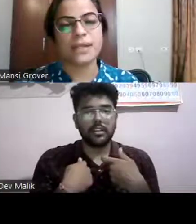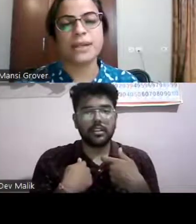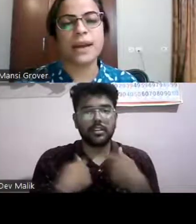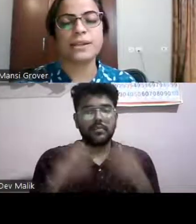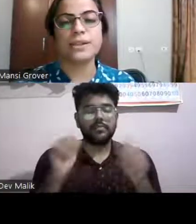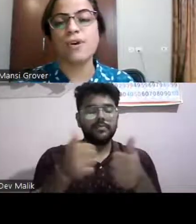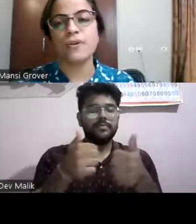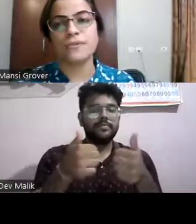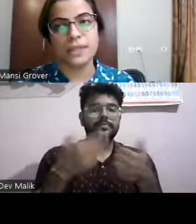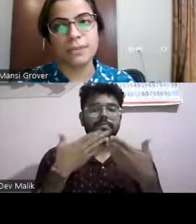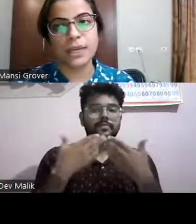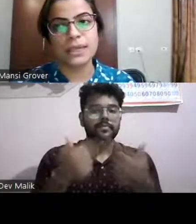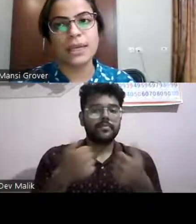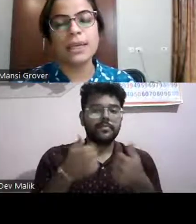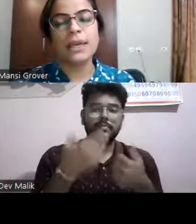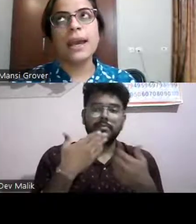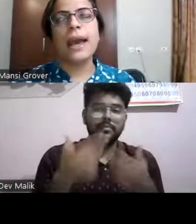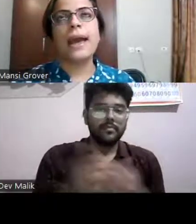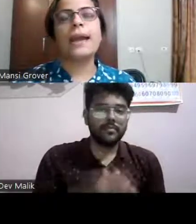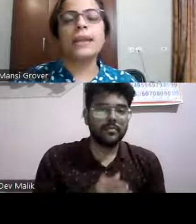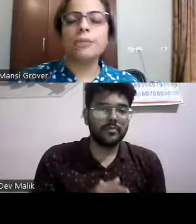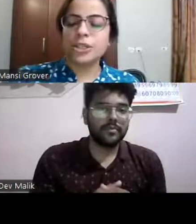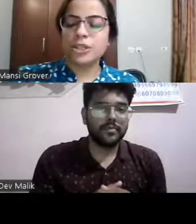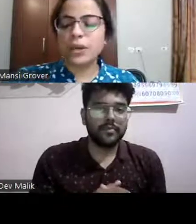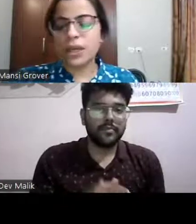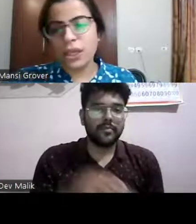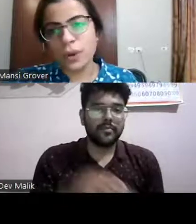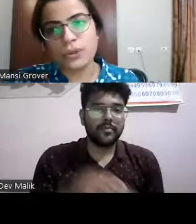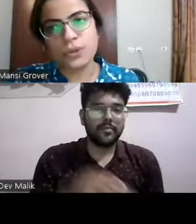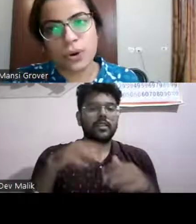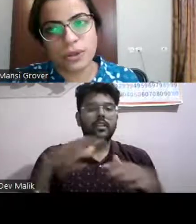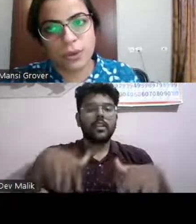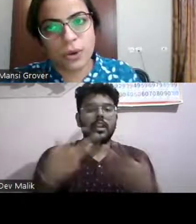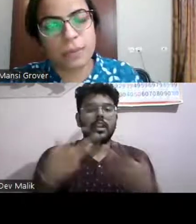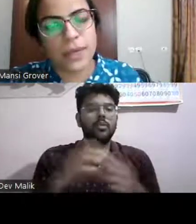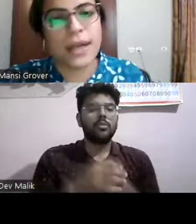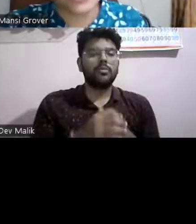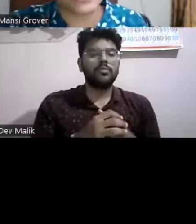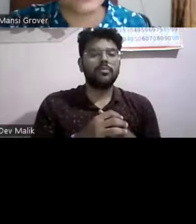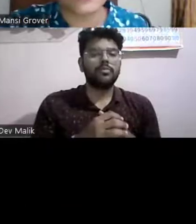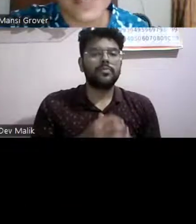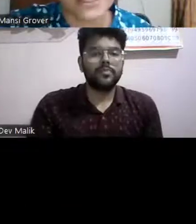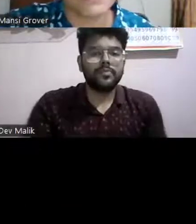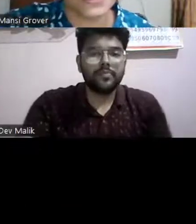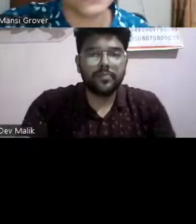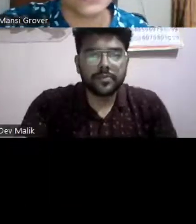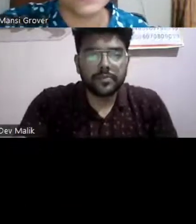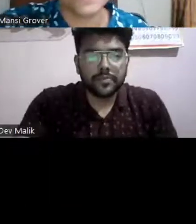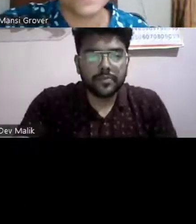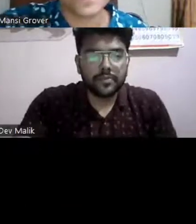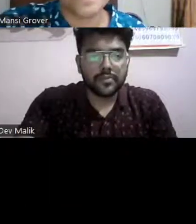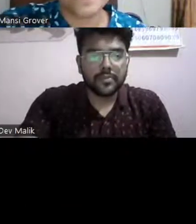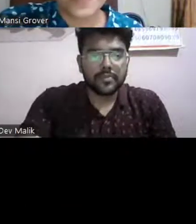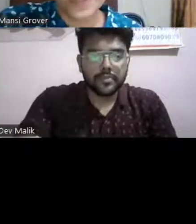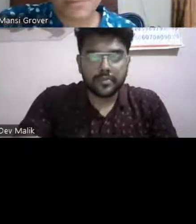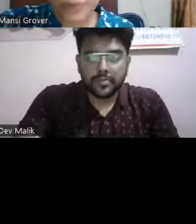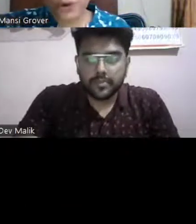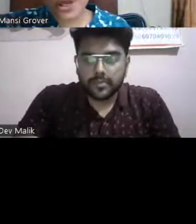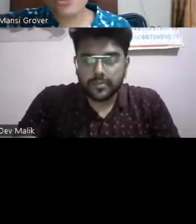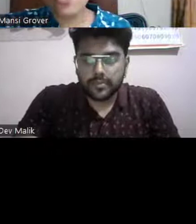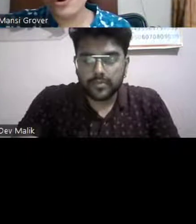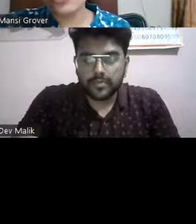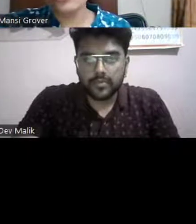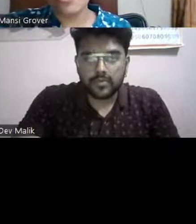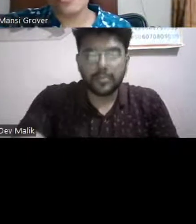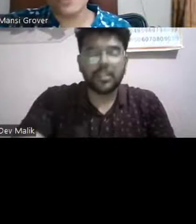on meta-narrative of disability, and in particular, he also talks about meta-narrative of disability. Before